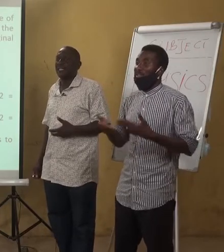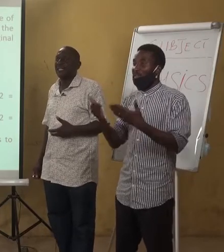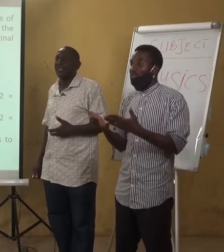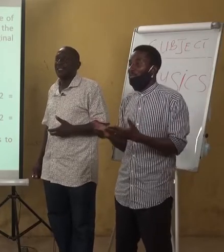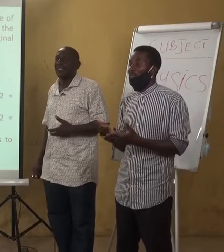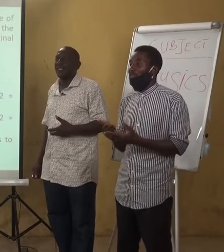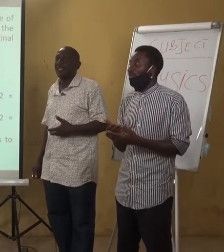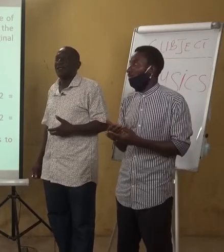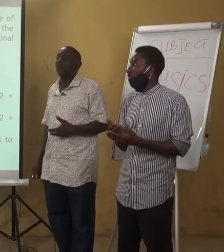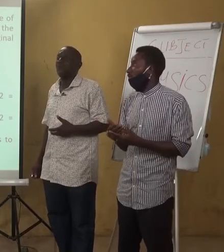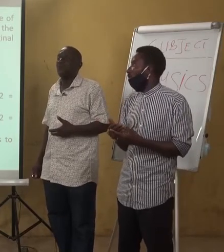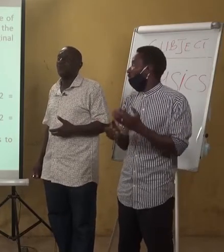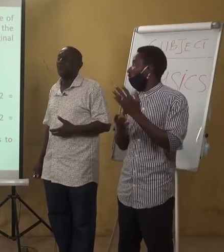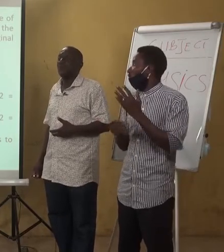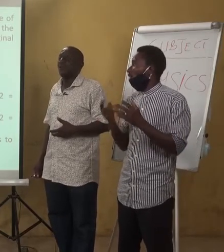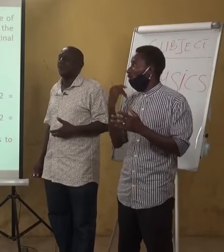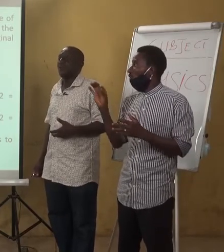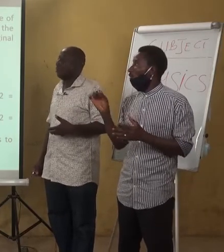summary of